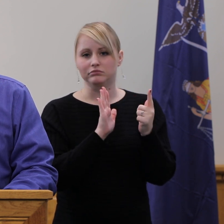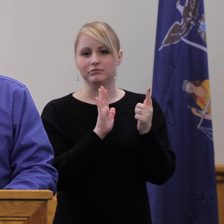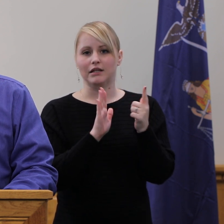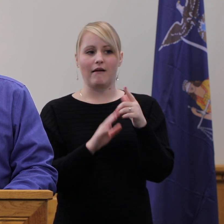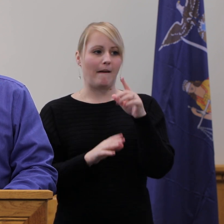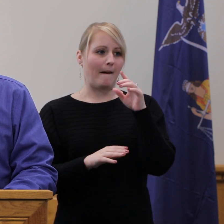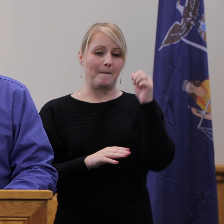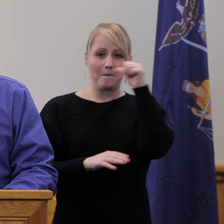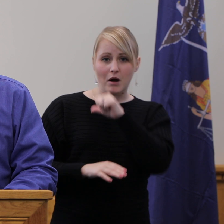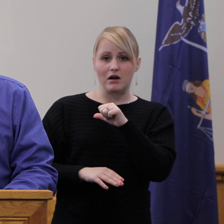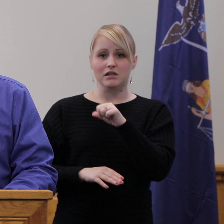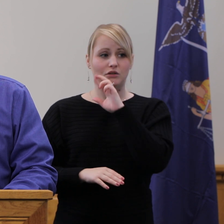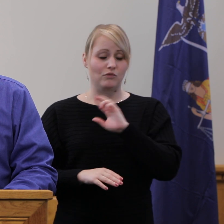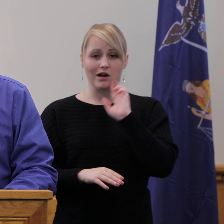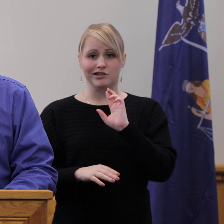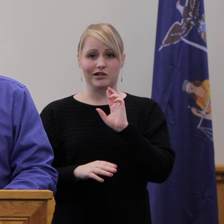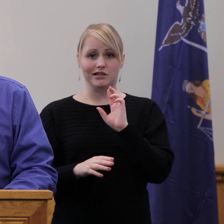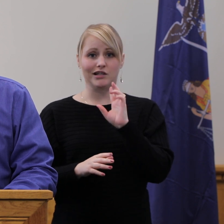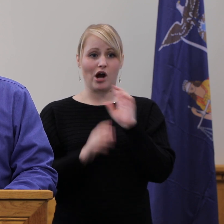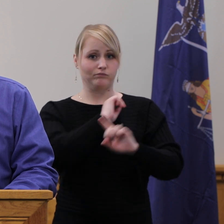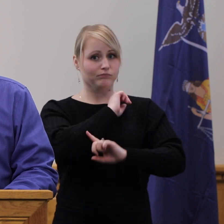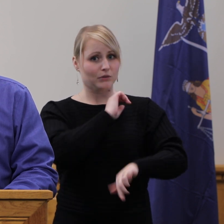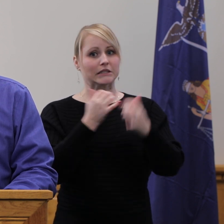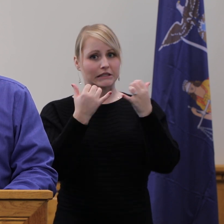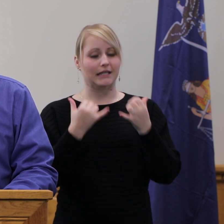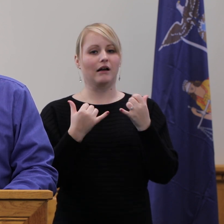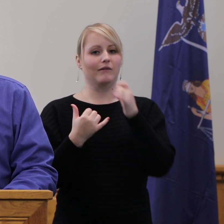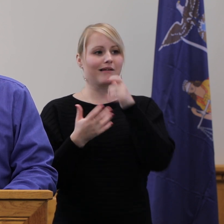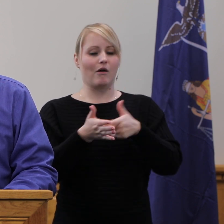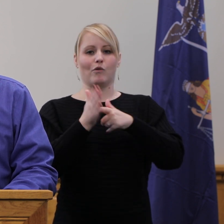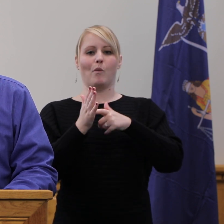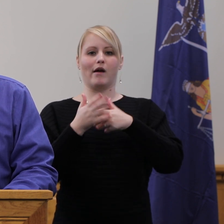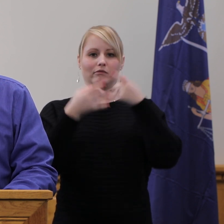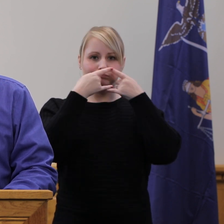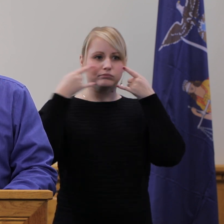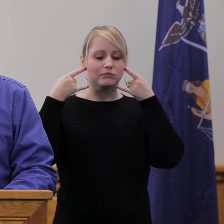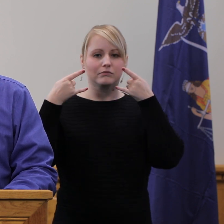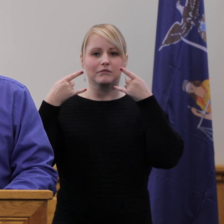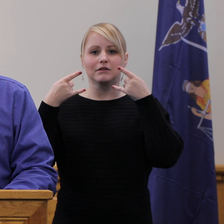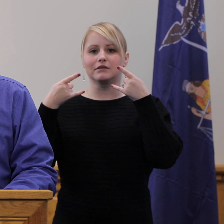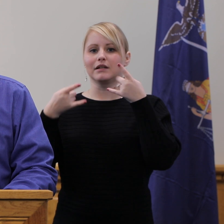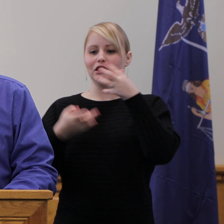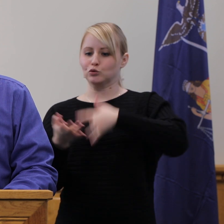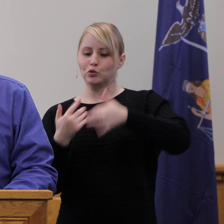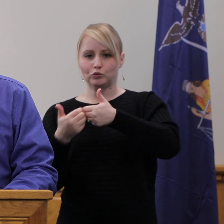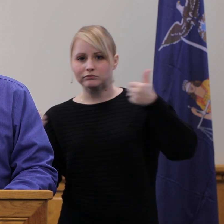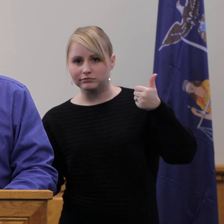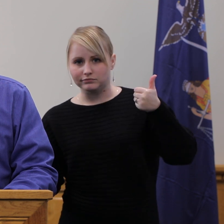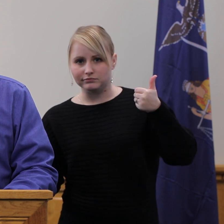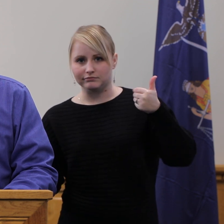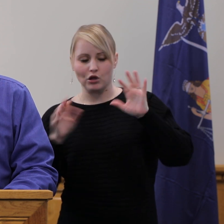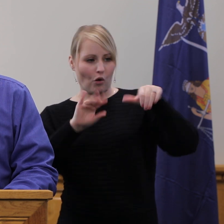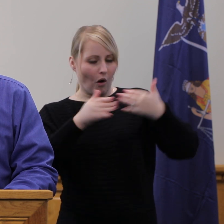and restaurants across the state are being penalized for not requiring customers to social distance and to wear face masks.